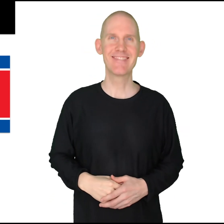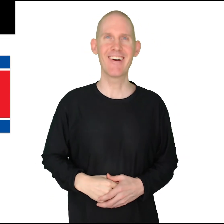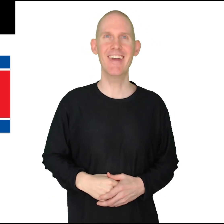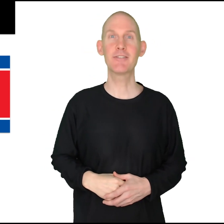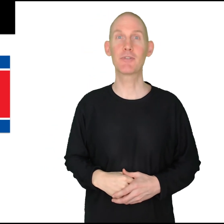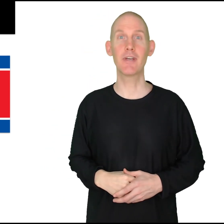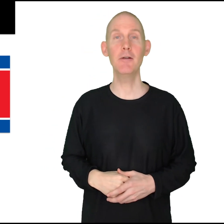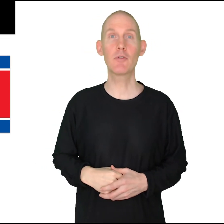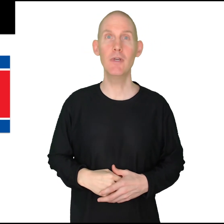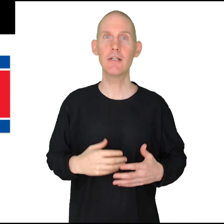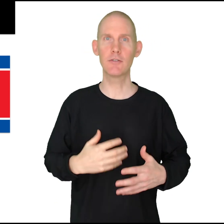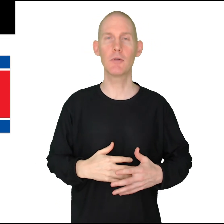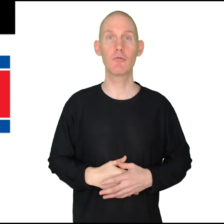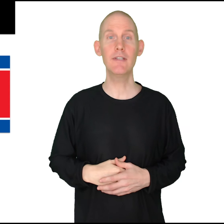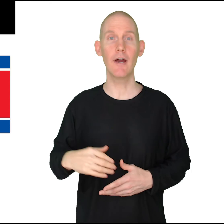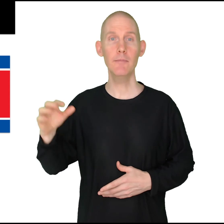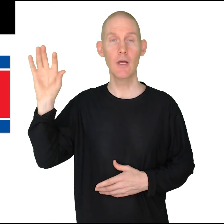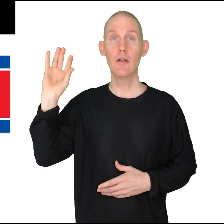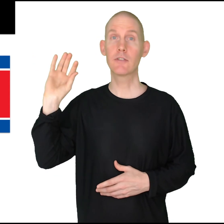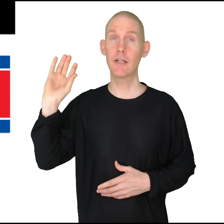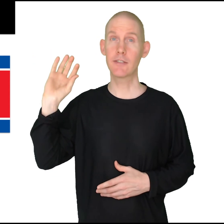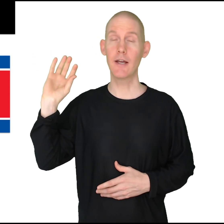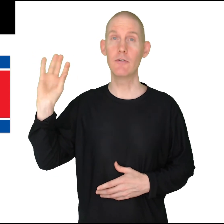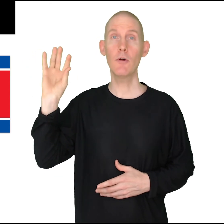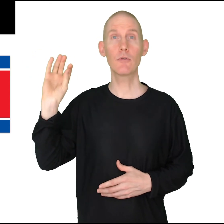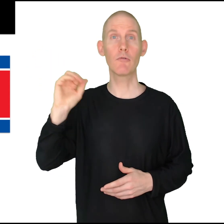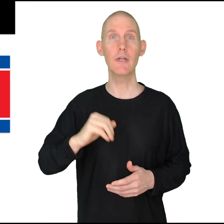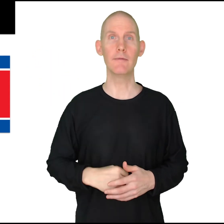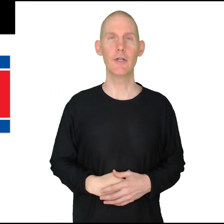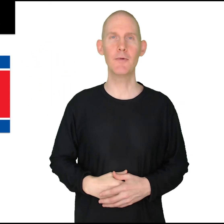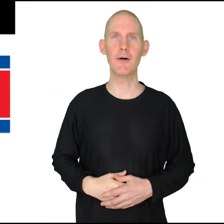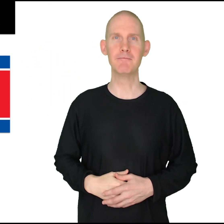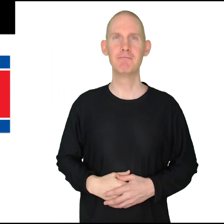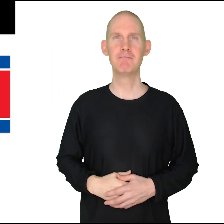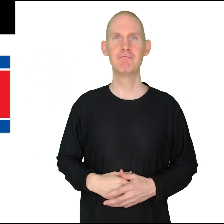Okay, so sign with me. Let's do it 3 times. Let's sign North Korea. Here we go.